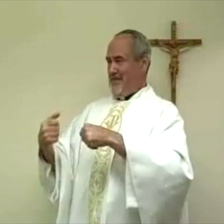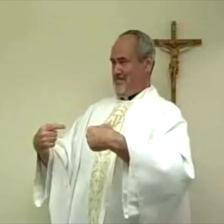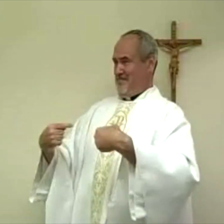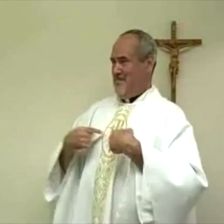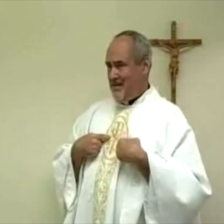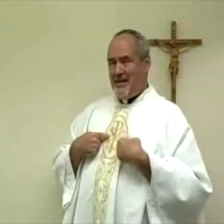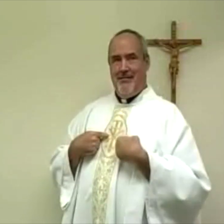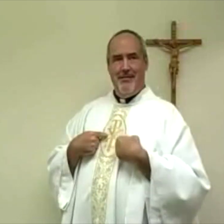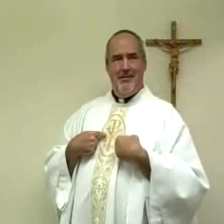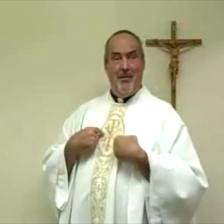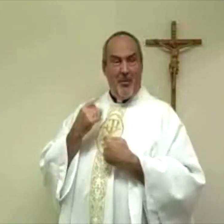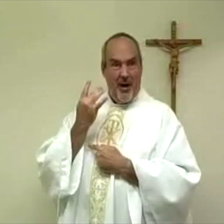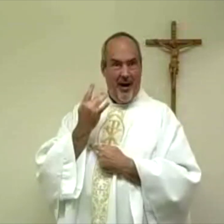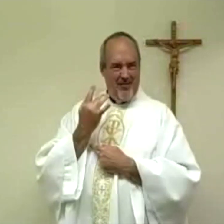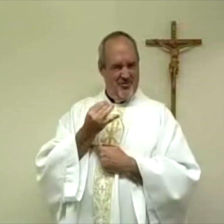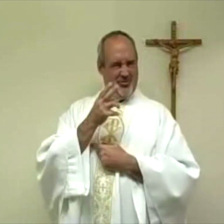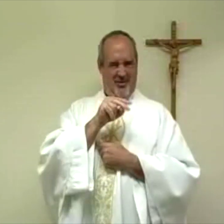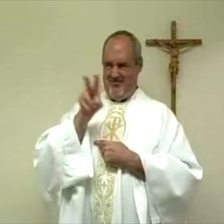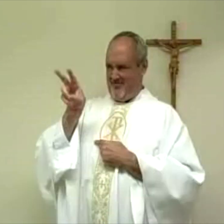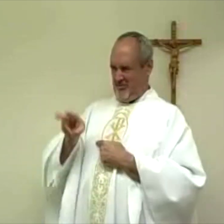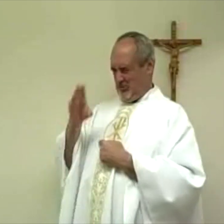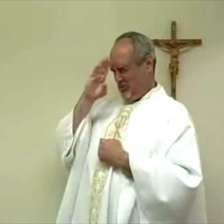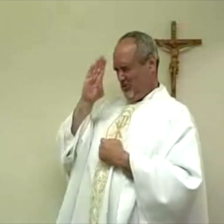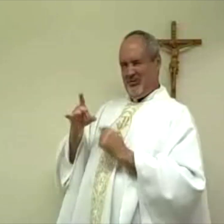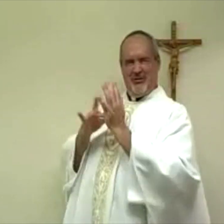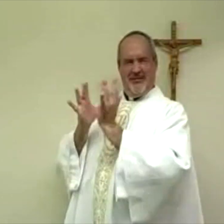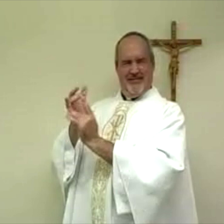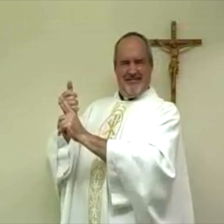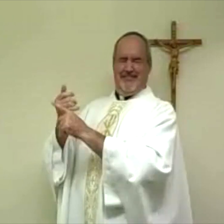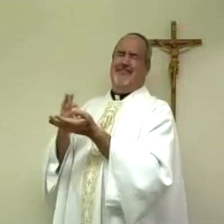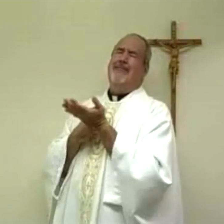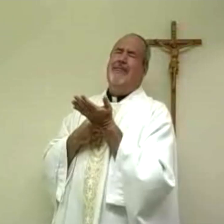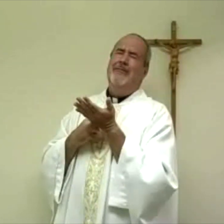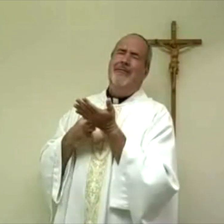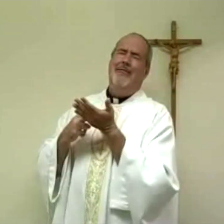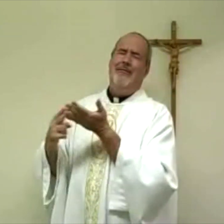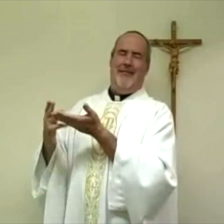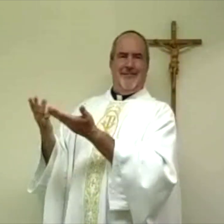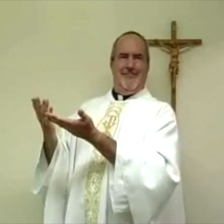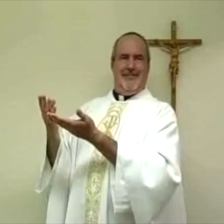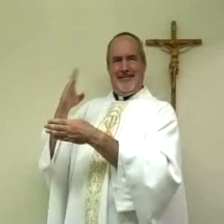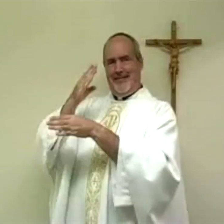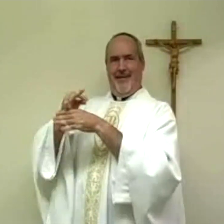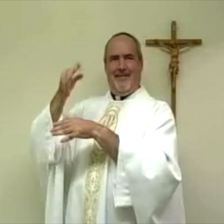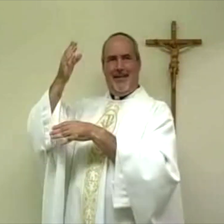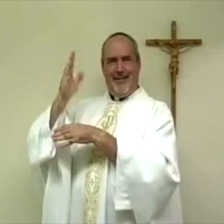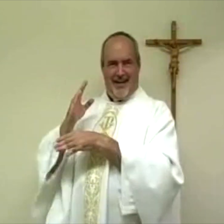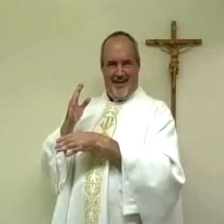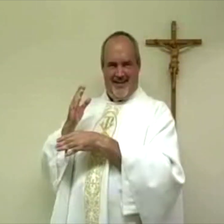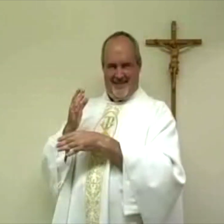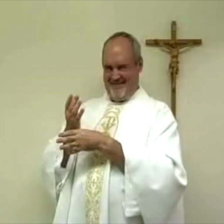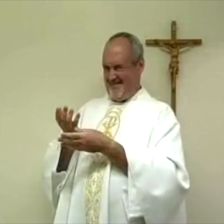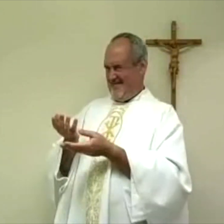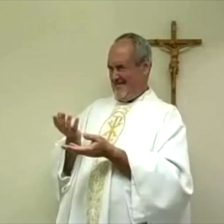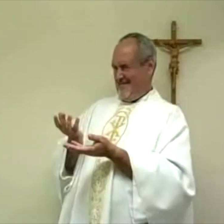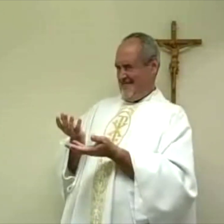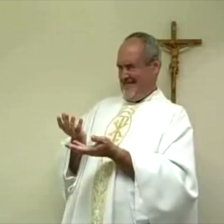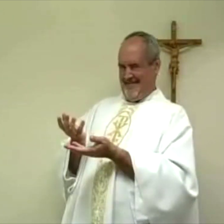to be baptized, and he told Jesus, "You should be baptizing me." He thought Jesus was such a holy